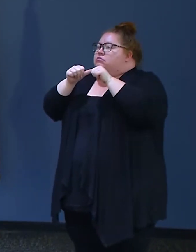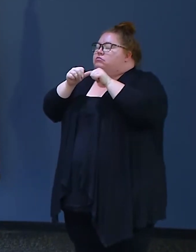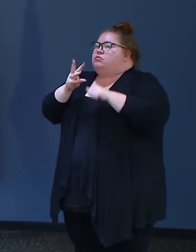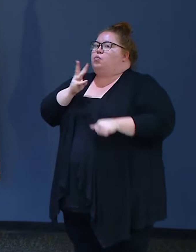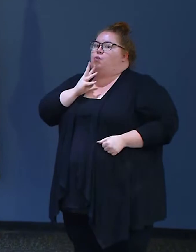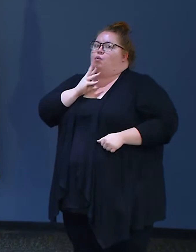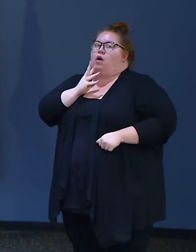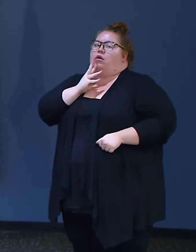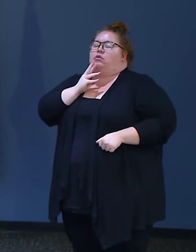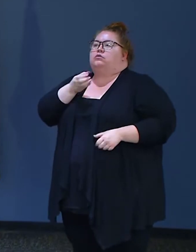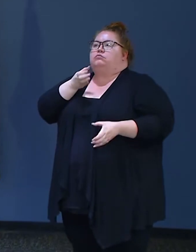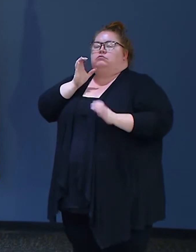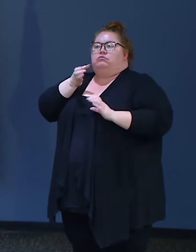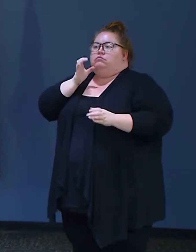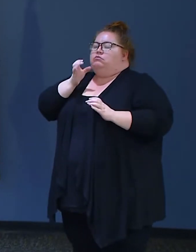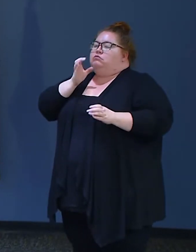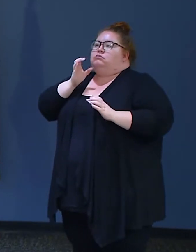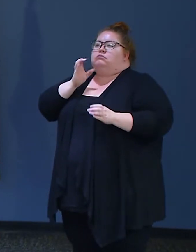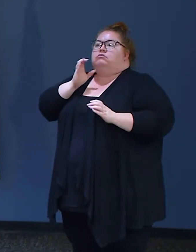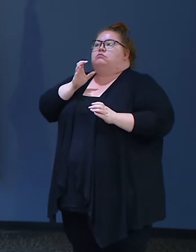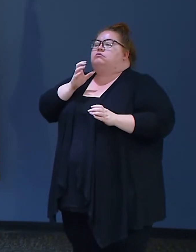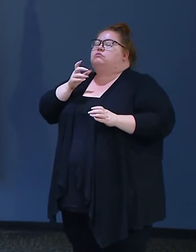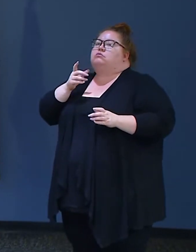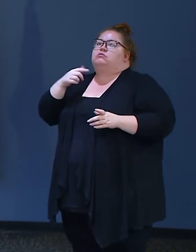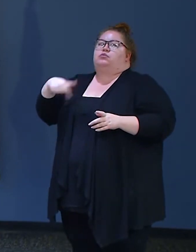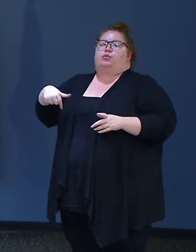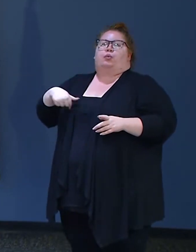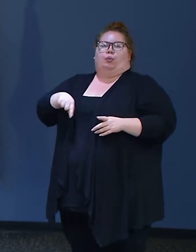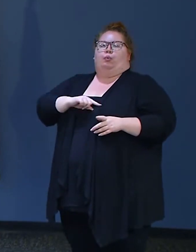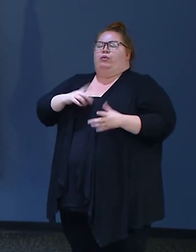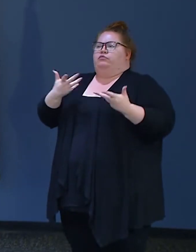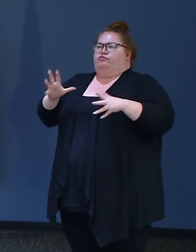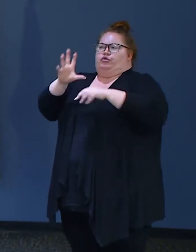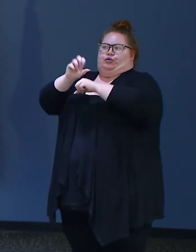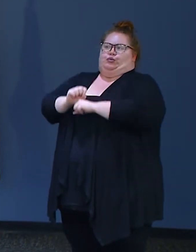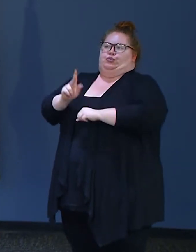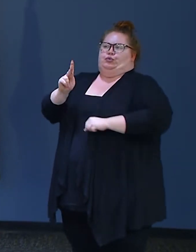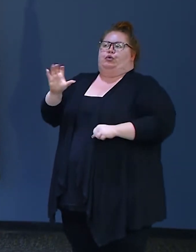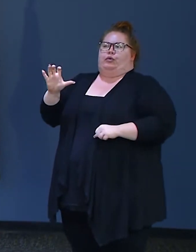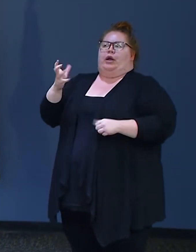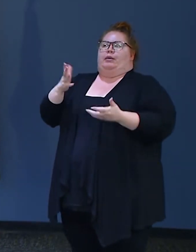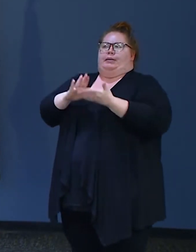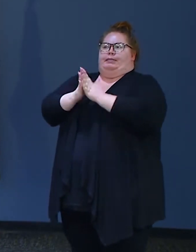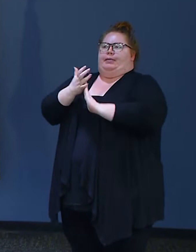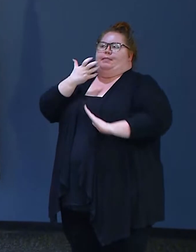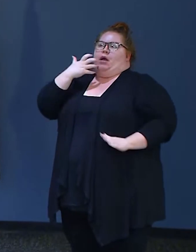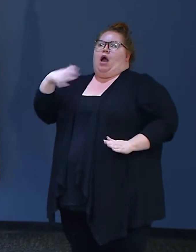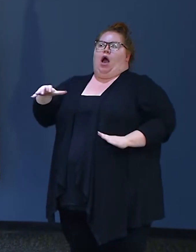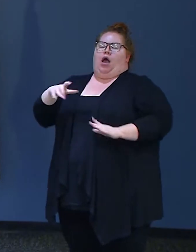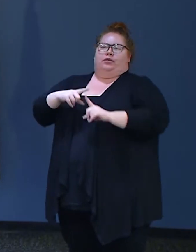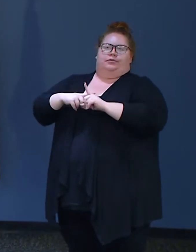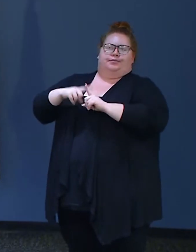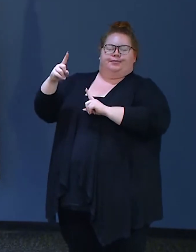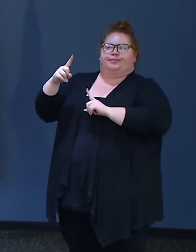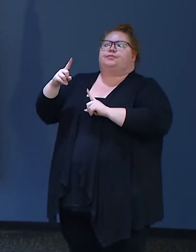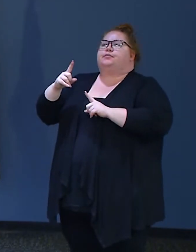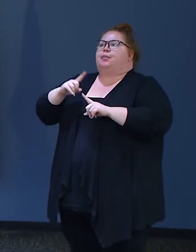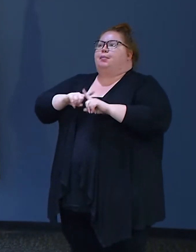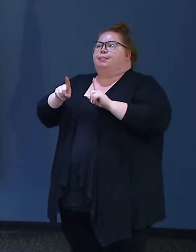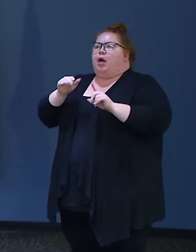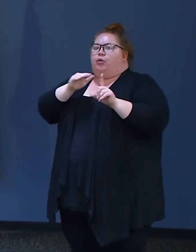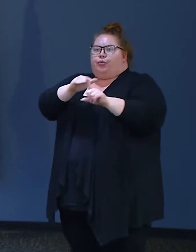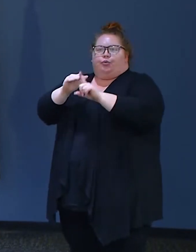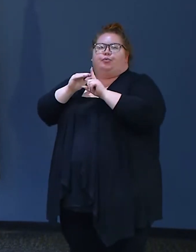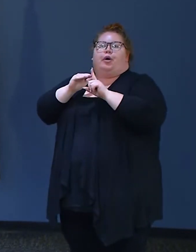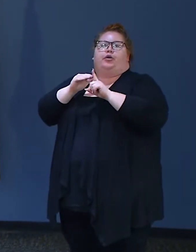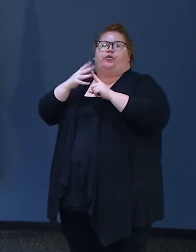warm here in Kern County. We're used to this. We know that the summers get hot. But reminding you when you are out exercising, stay hydrated